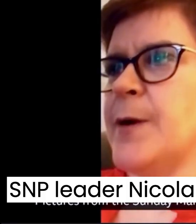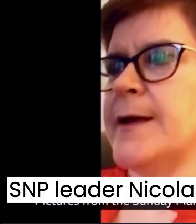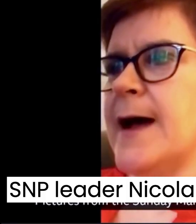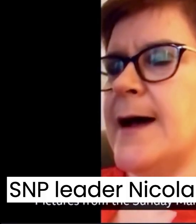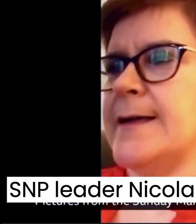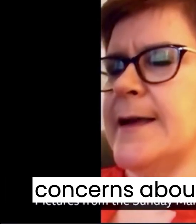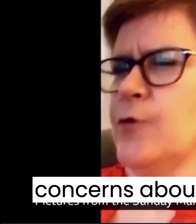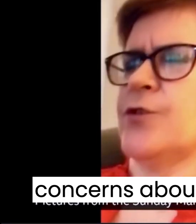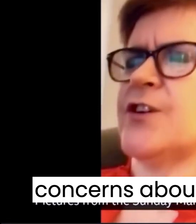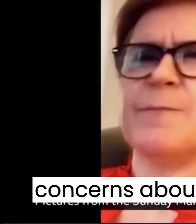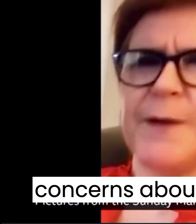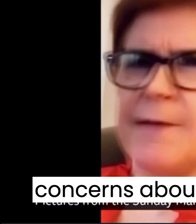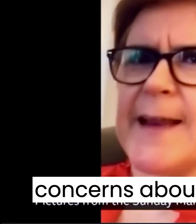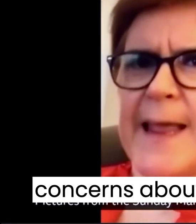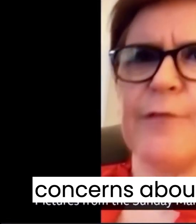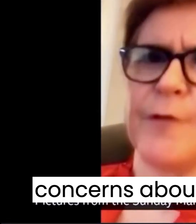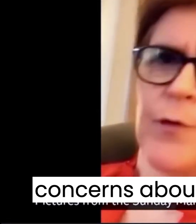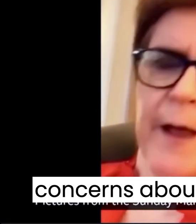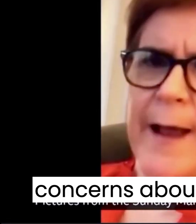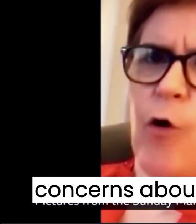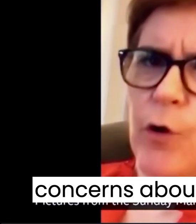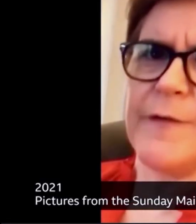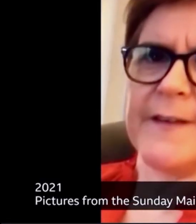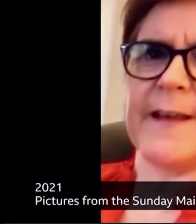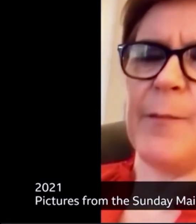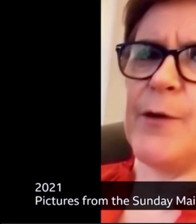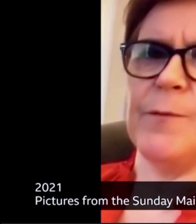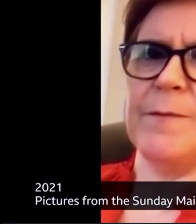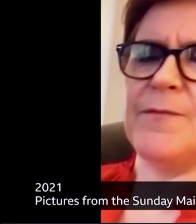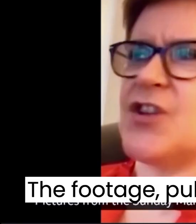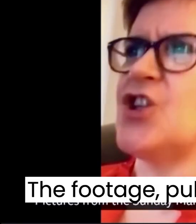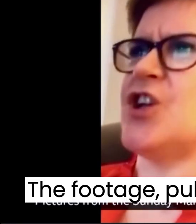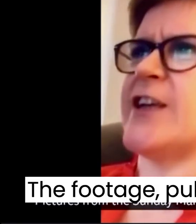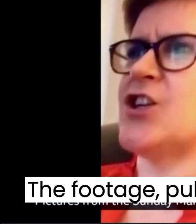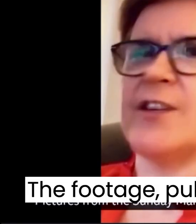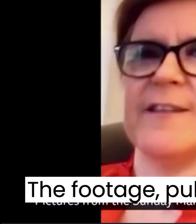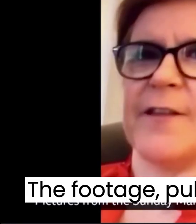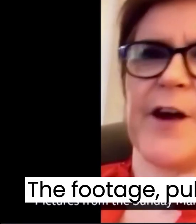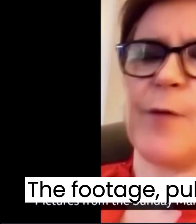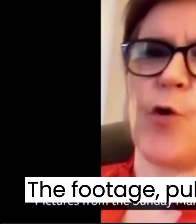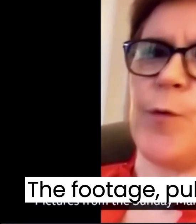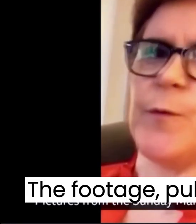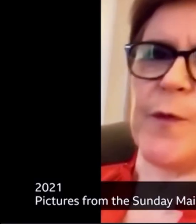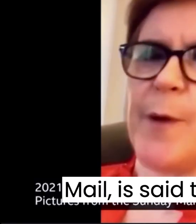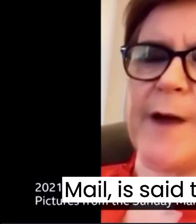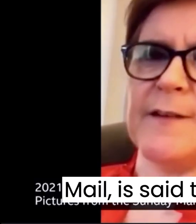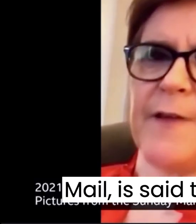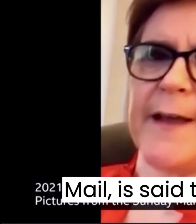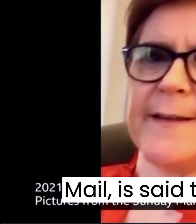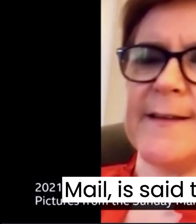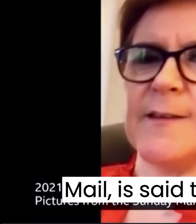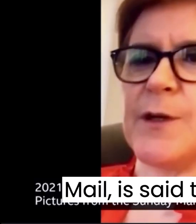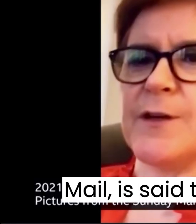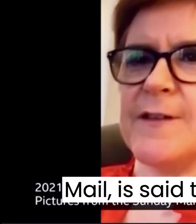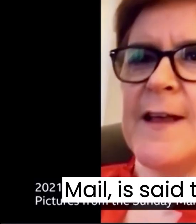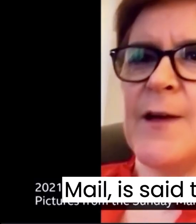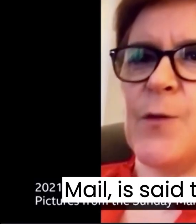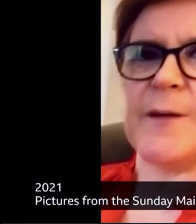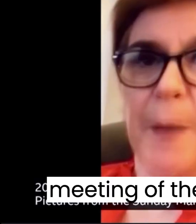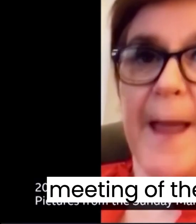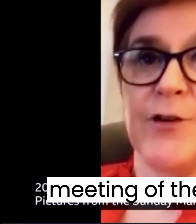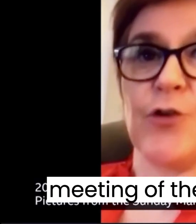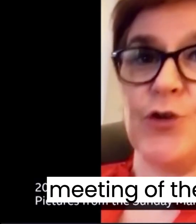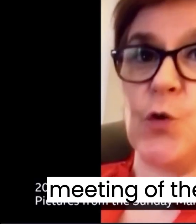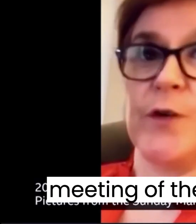Sturgeon playing down concerns about the party's finances. The footage, published by the Sunday Mail, is said to be from a